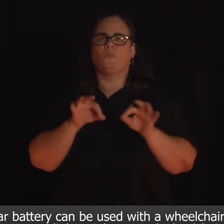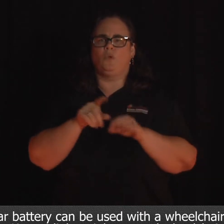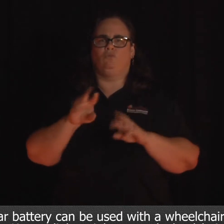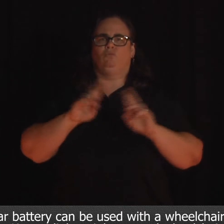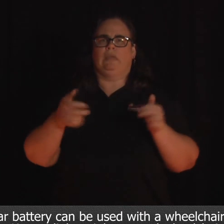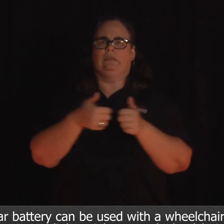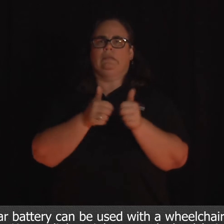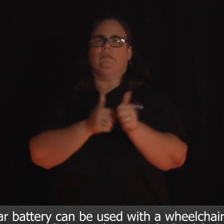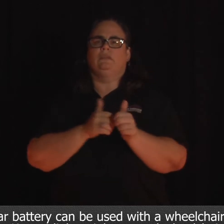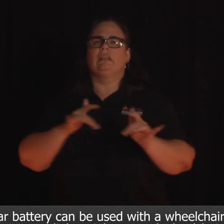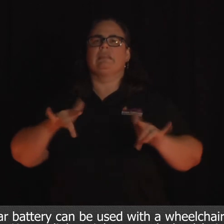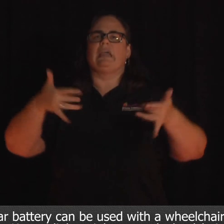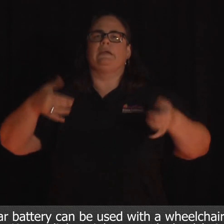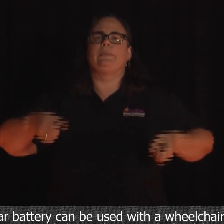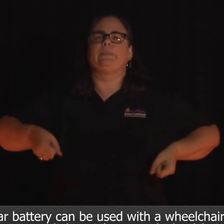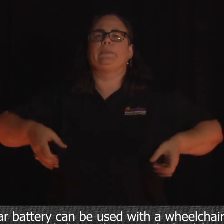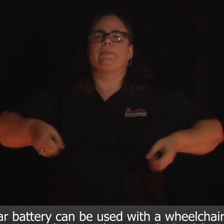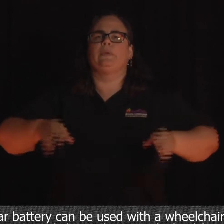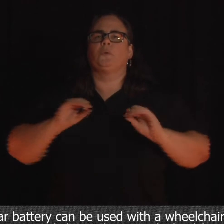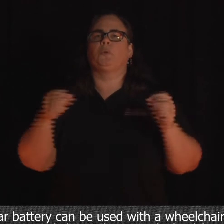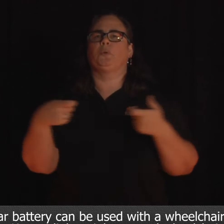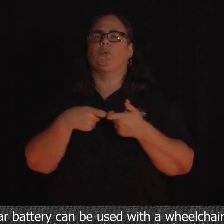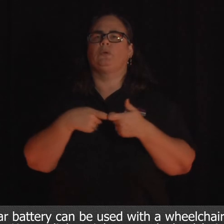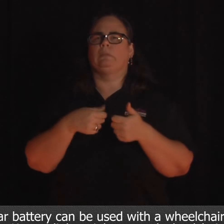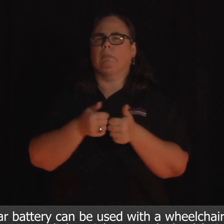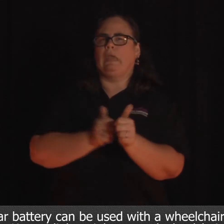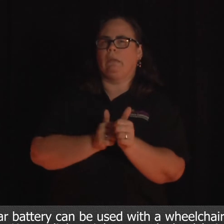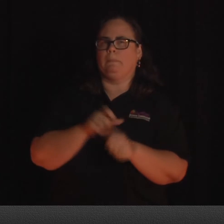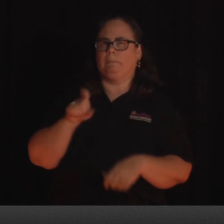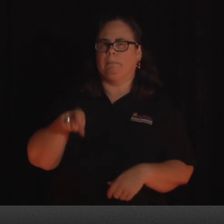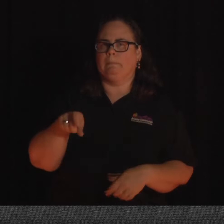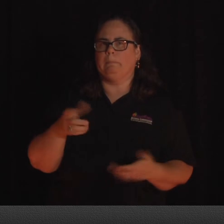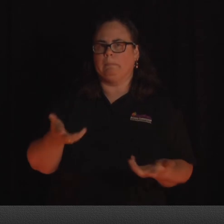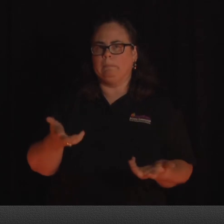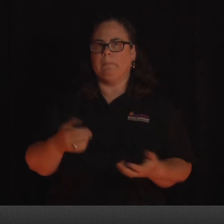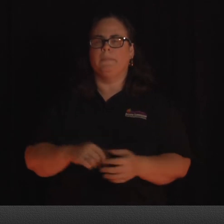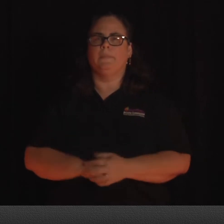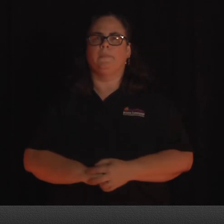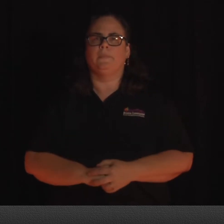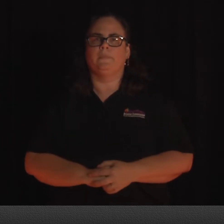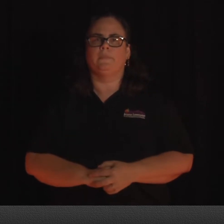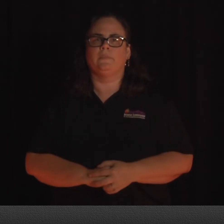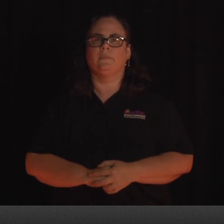Keep a lightweight manual wheelchair for backup if possible.